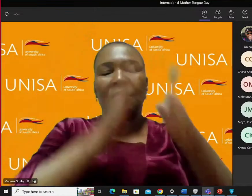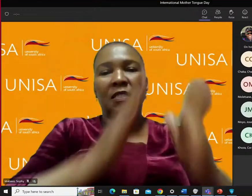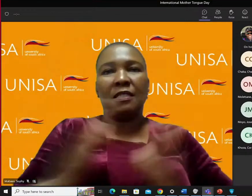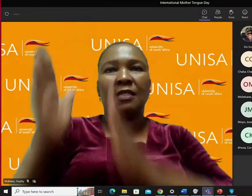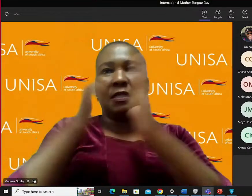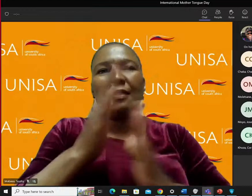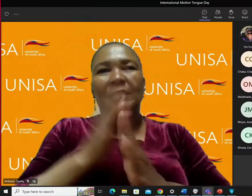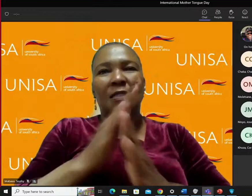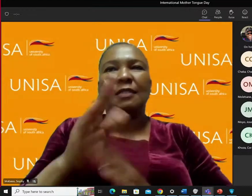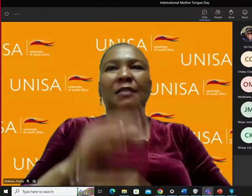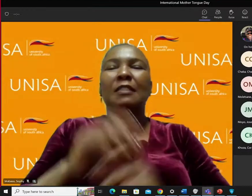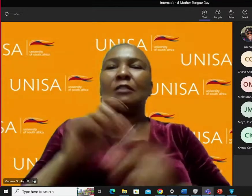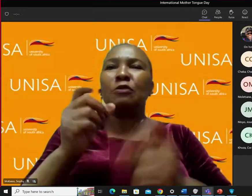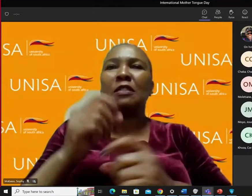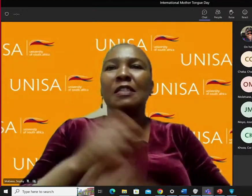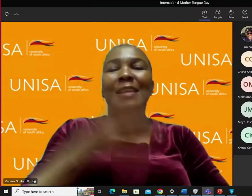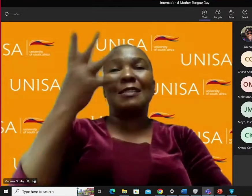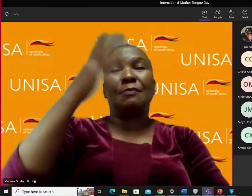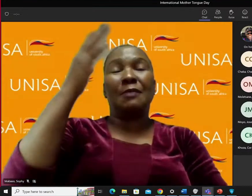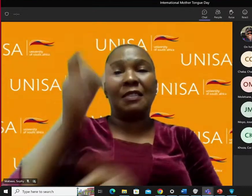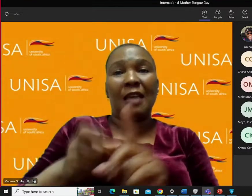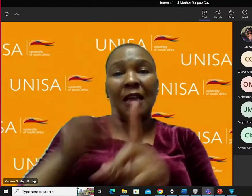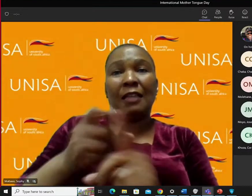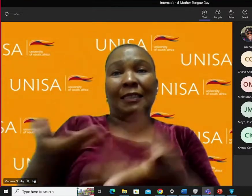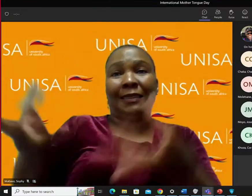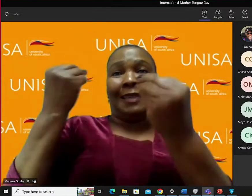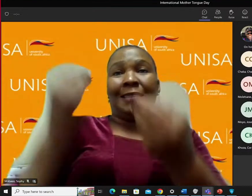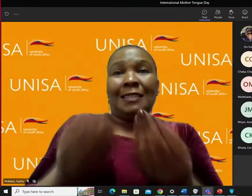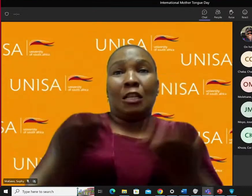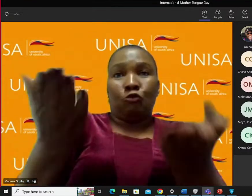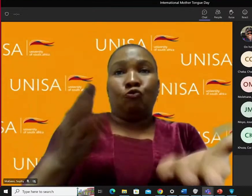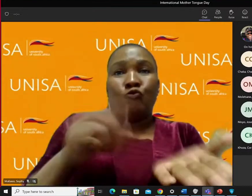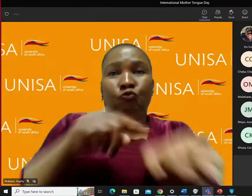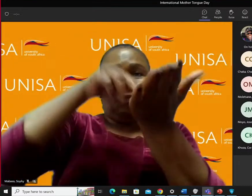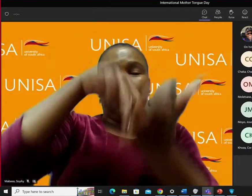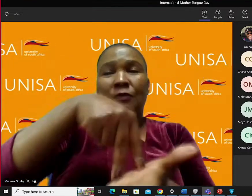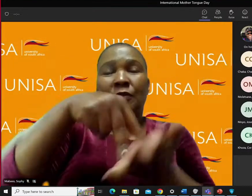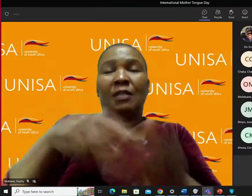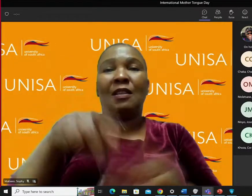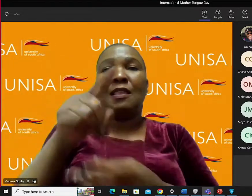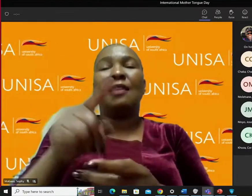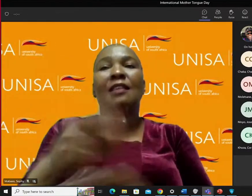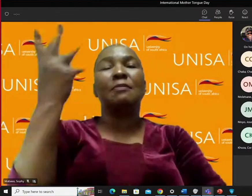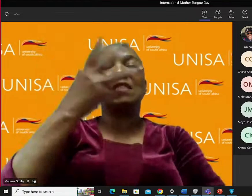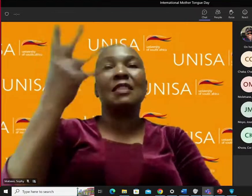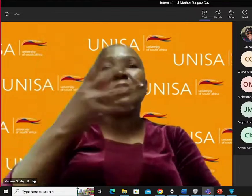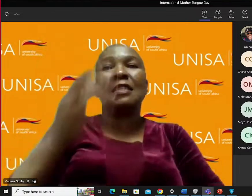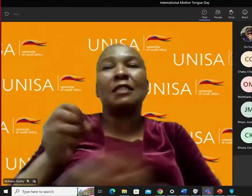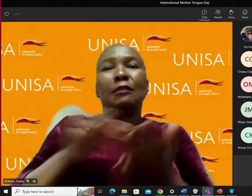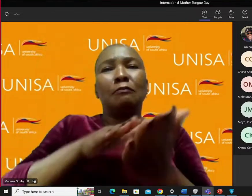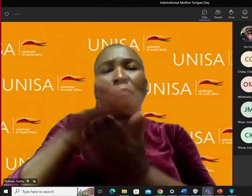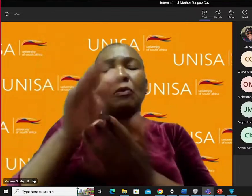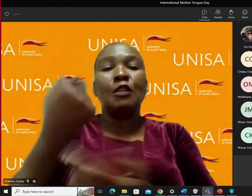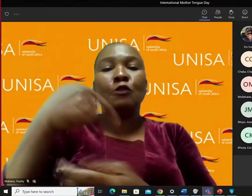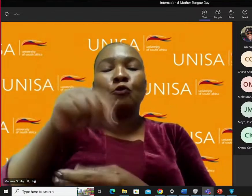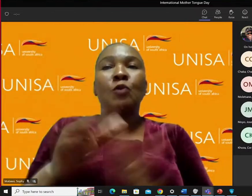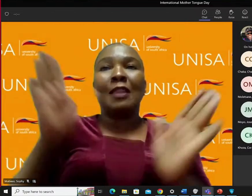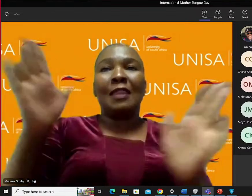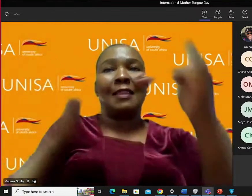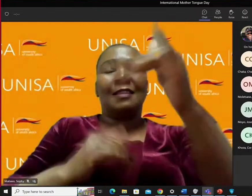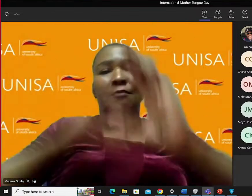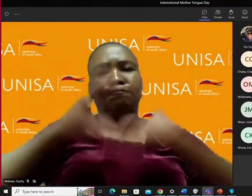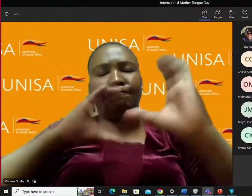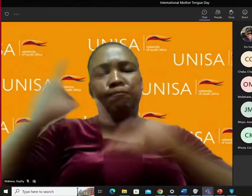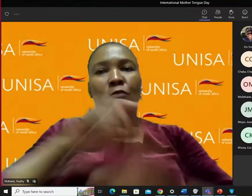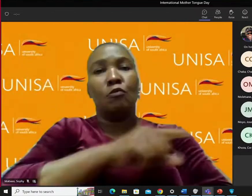soon as the speaker takes the podium, the presentation slides are then sent into the chat. So those of you who are